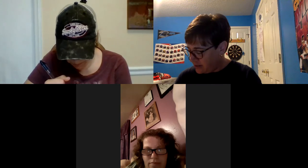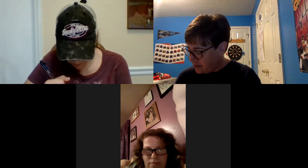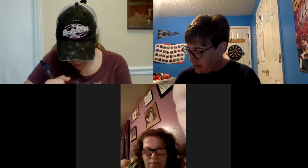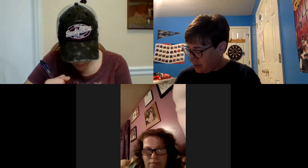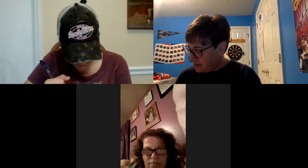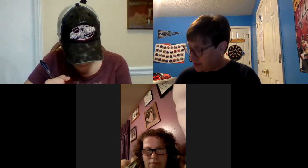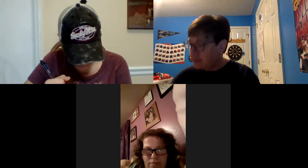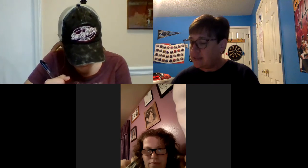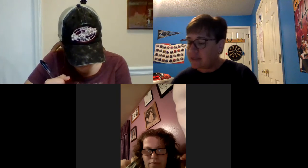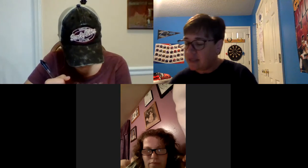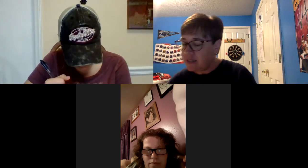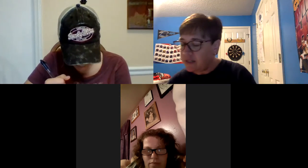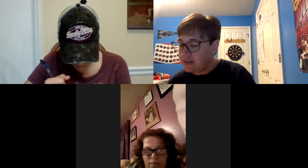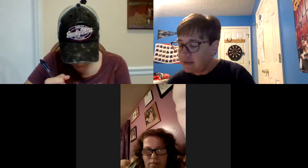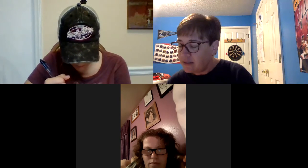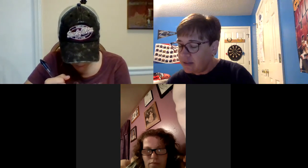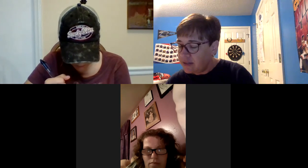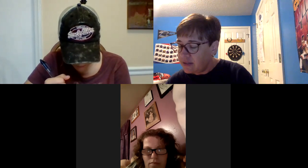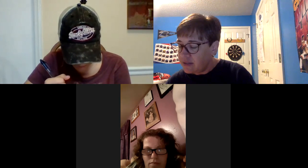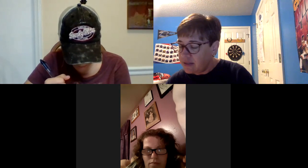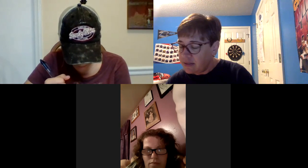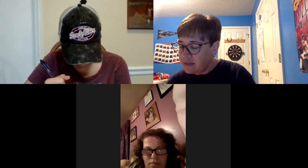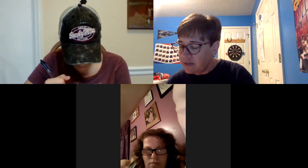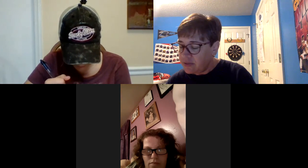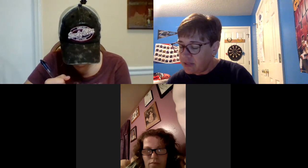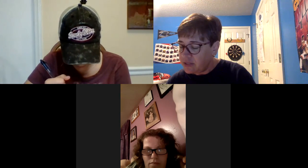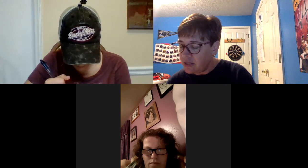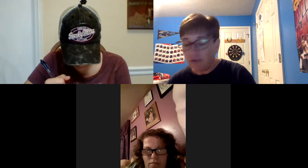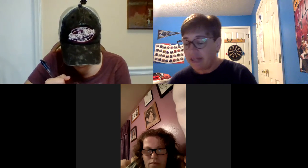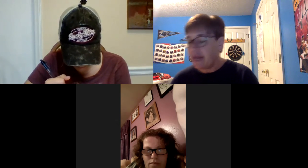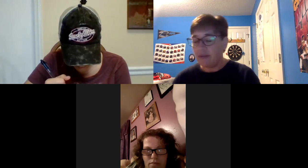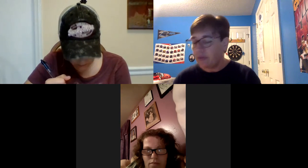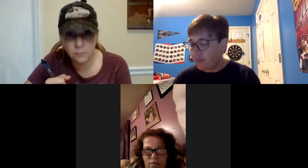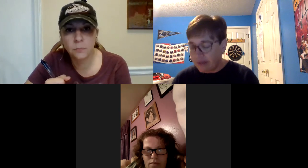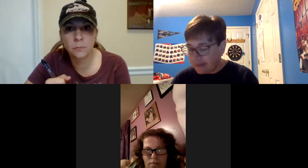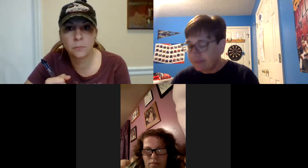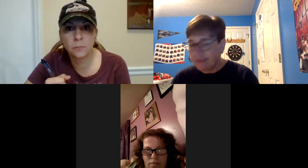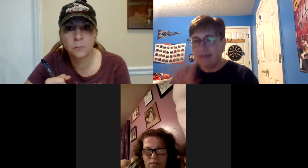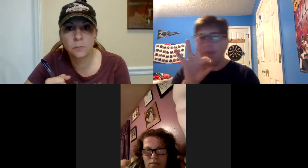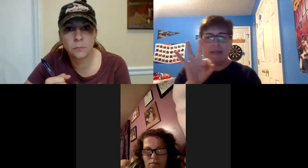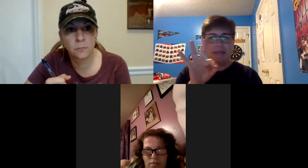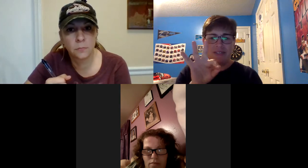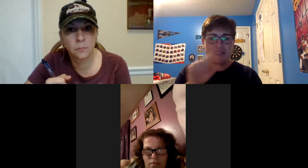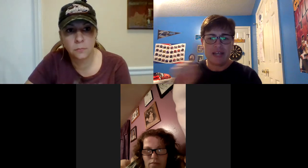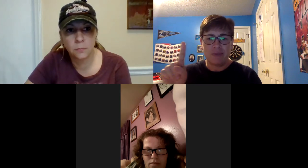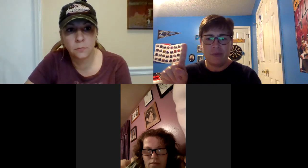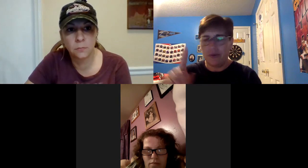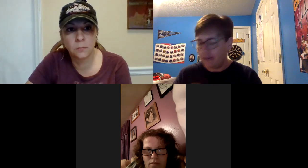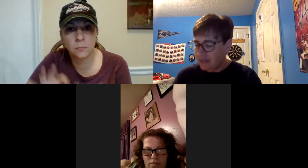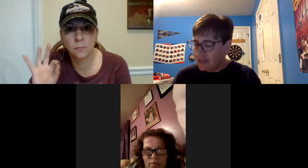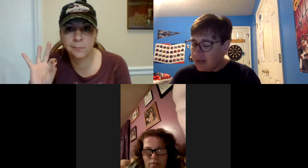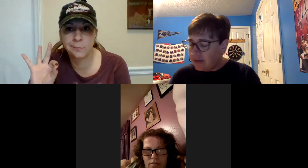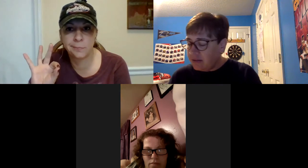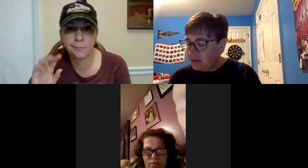And let's see. I'm trying to just, oh, like 911. Yeah, I mean, that's just